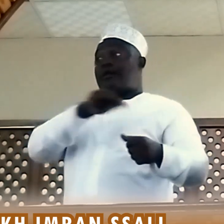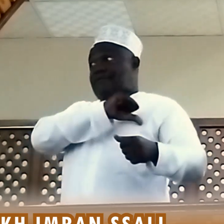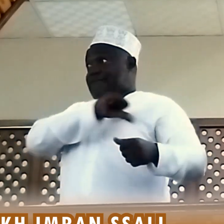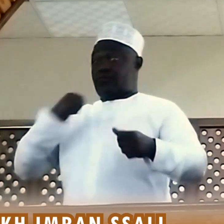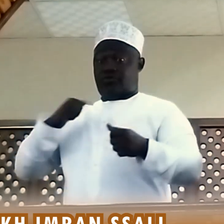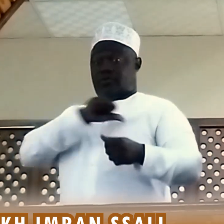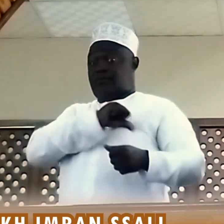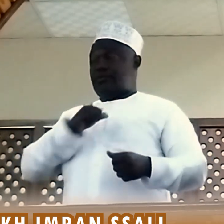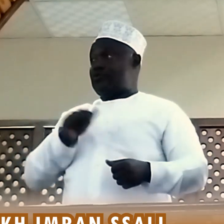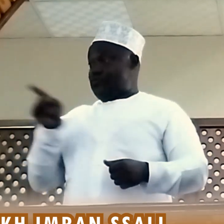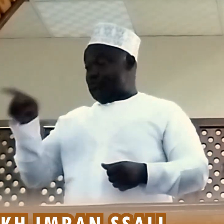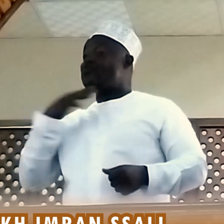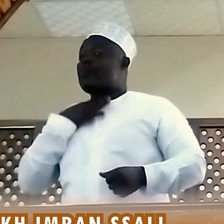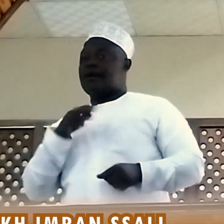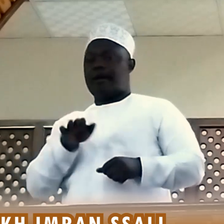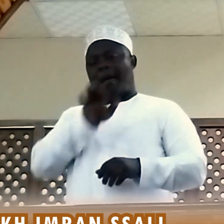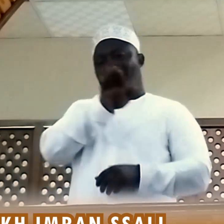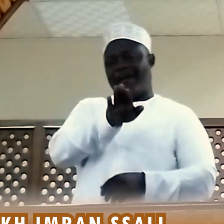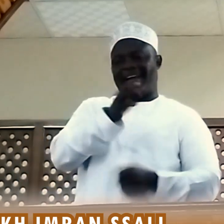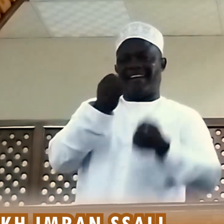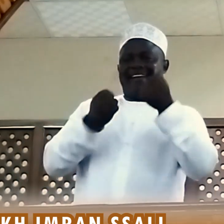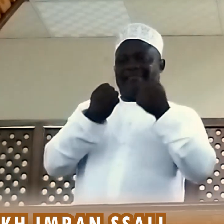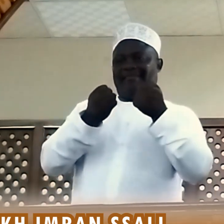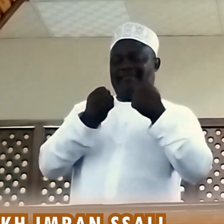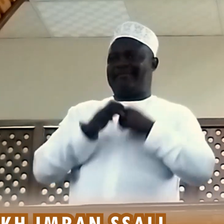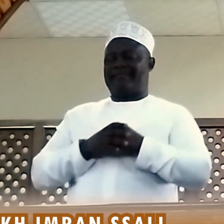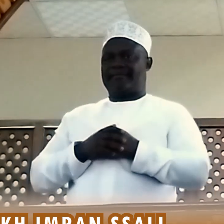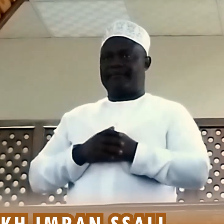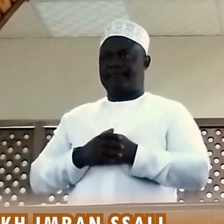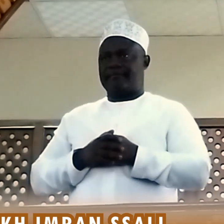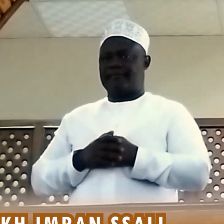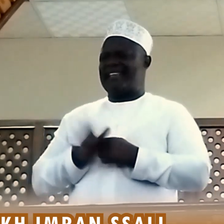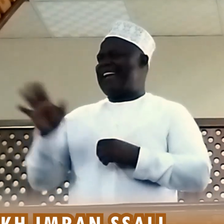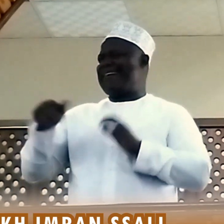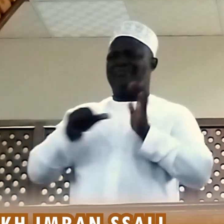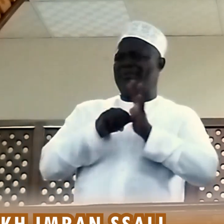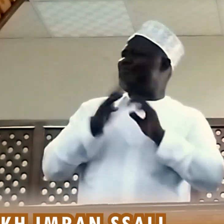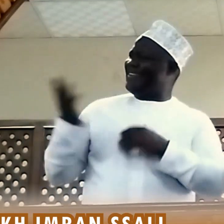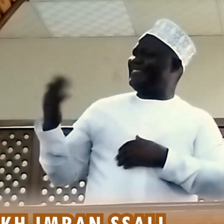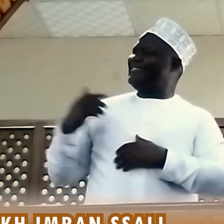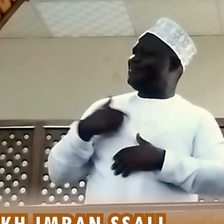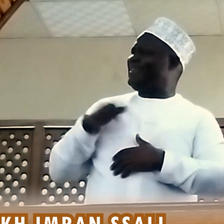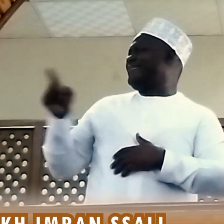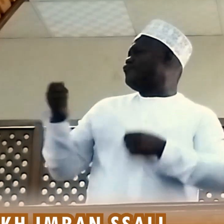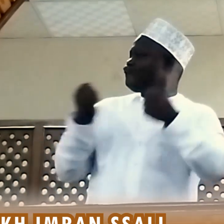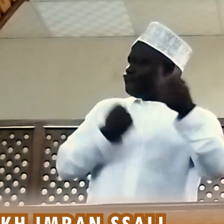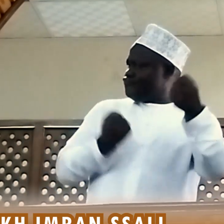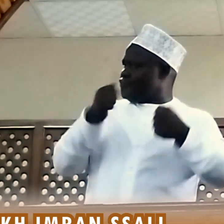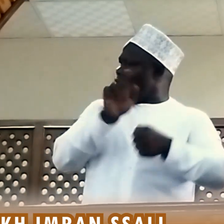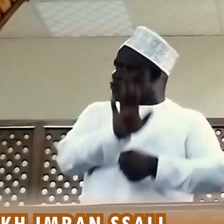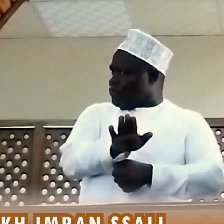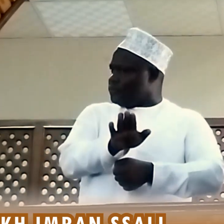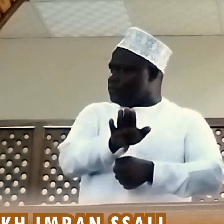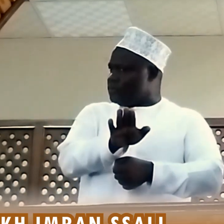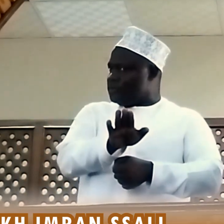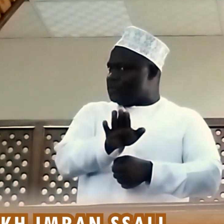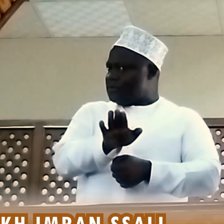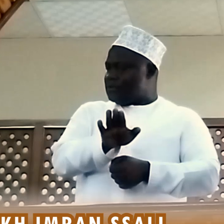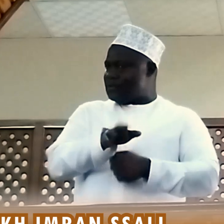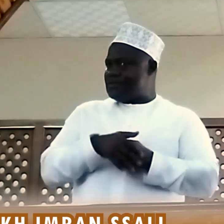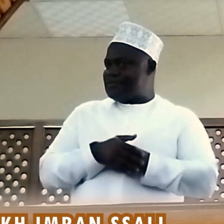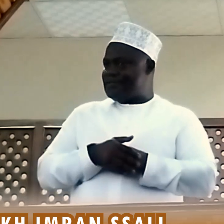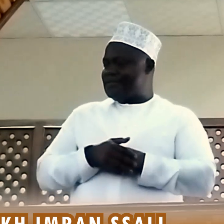okupaakingawo naye nga ggwe w'oyagala okupaakinga. Tubiraba nammwe mubiraba. Luga nti ah, kandekewo wano.